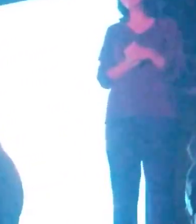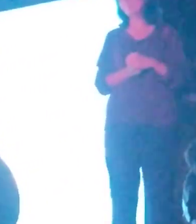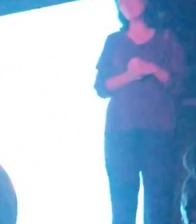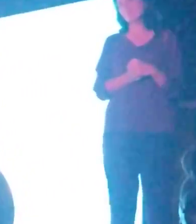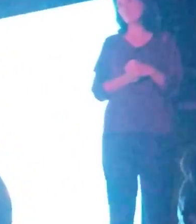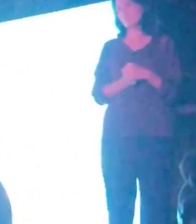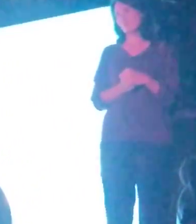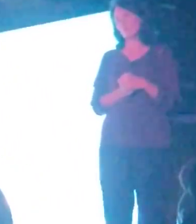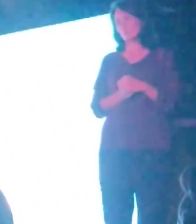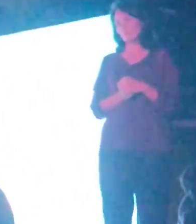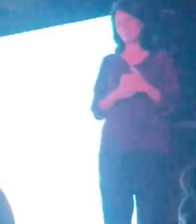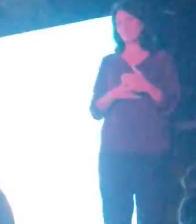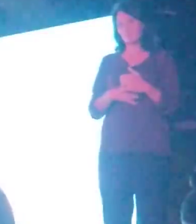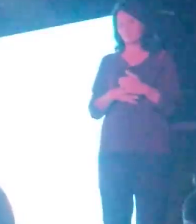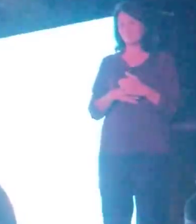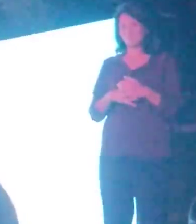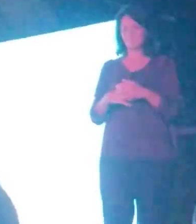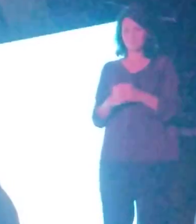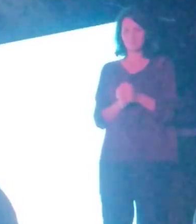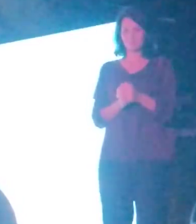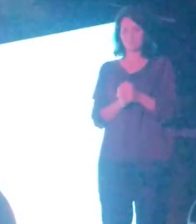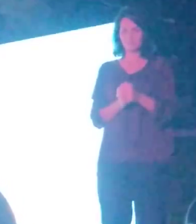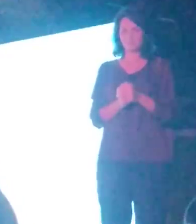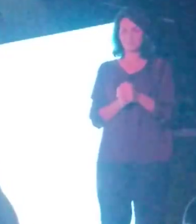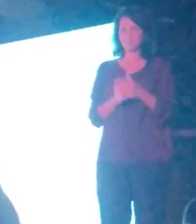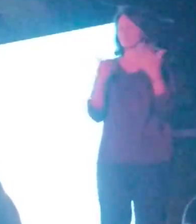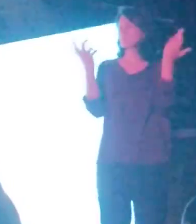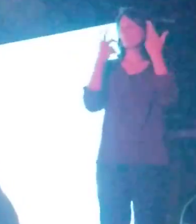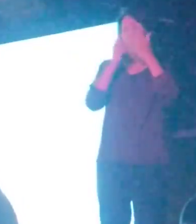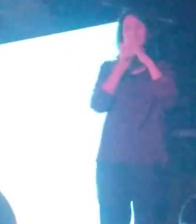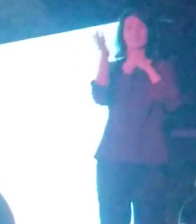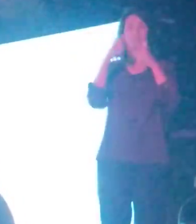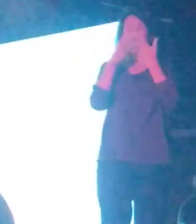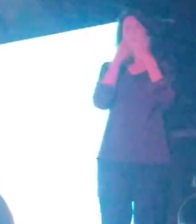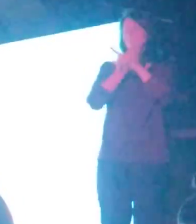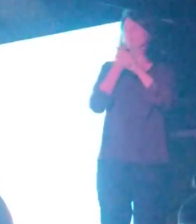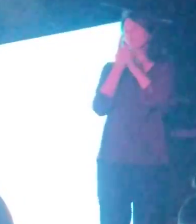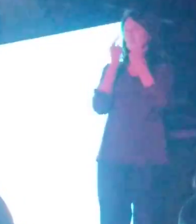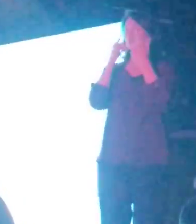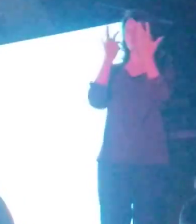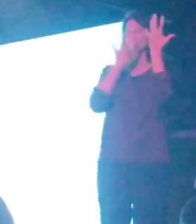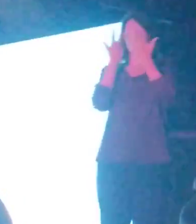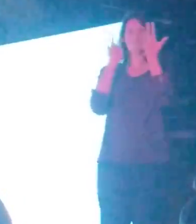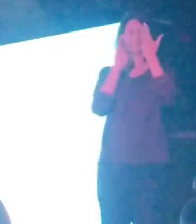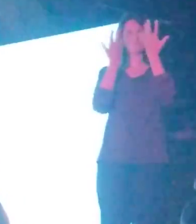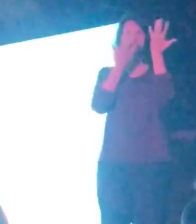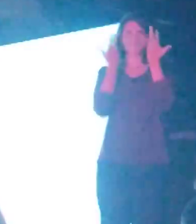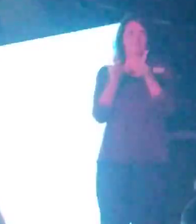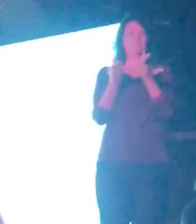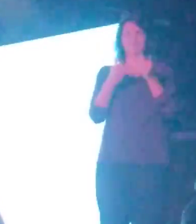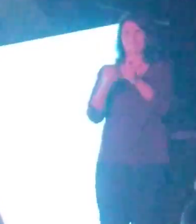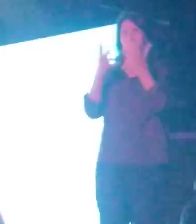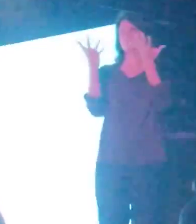When I was trying to make sense of the election, which was very hard to do, I kept thinking, I have all these questions, I don't know